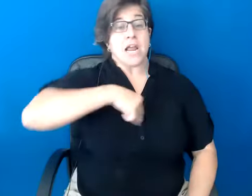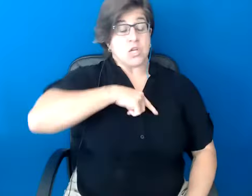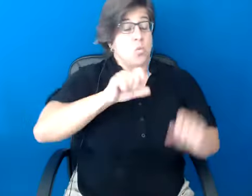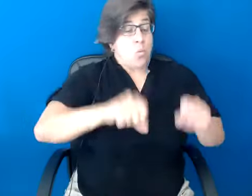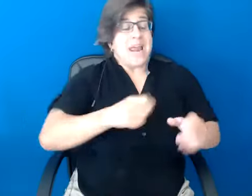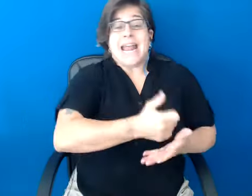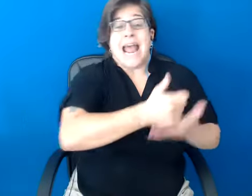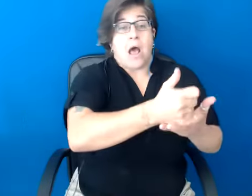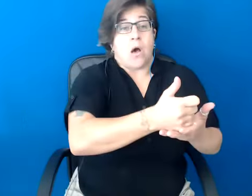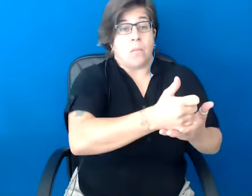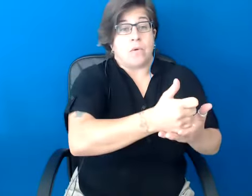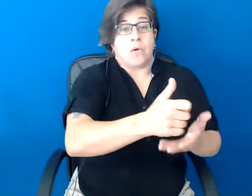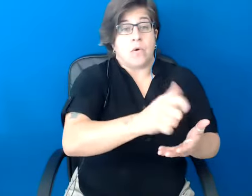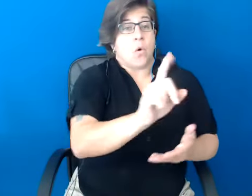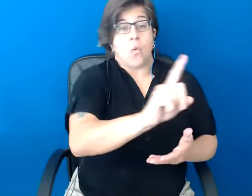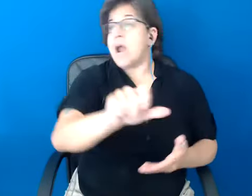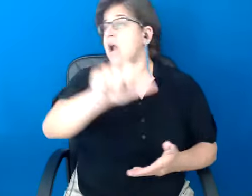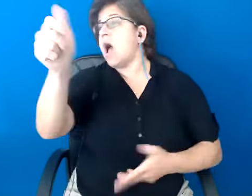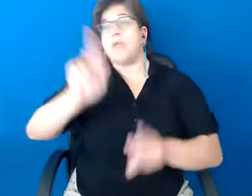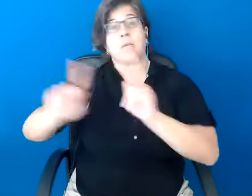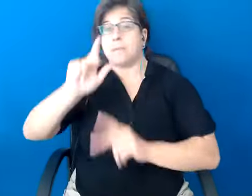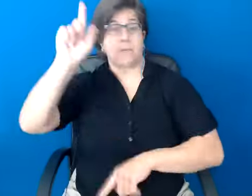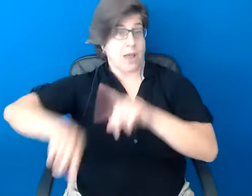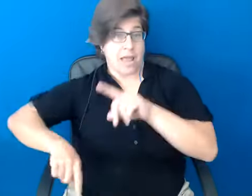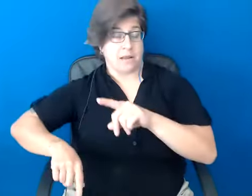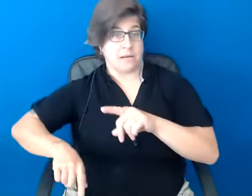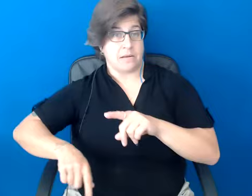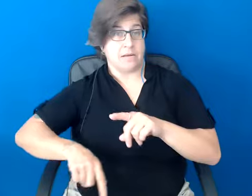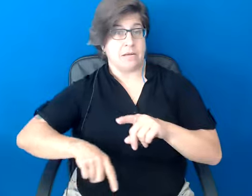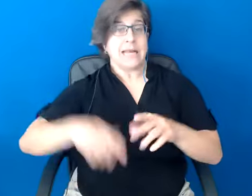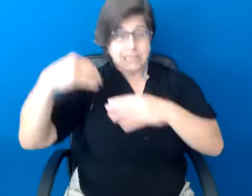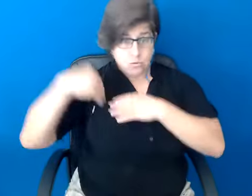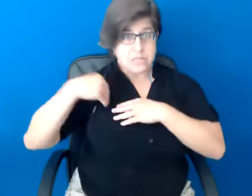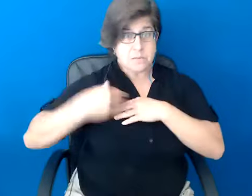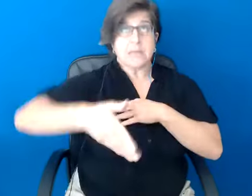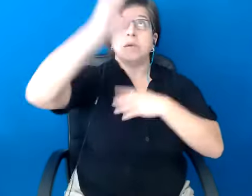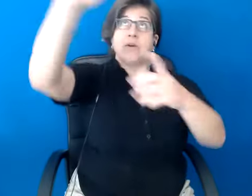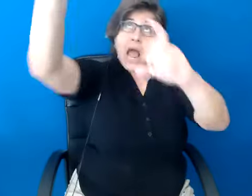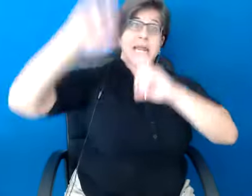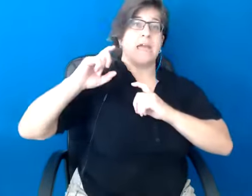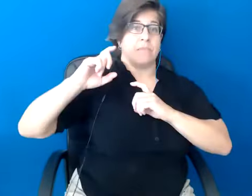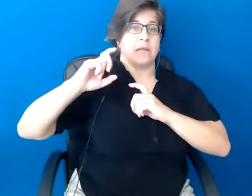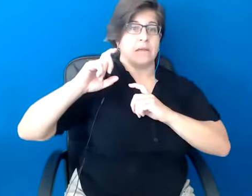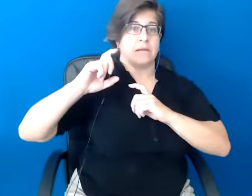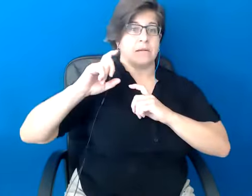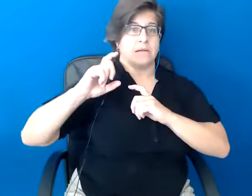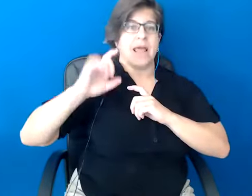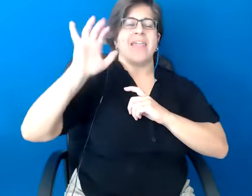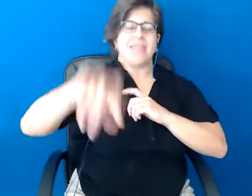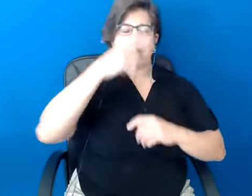is, we can help when nobody else can. Like, that's a gift that I've been given, and it's a responsibility that God gave me that,